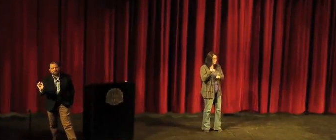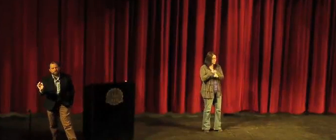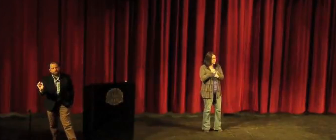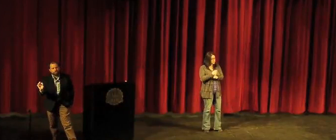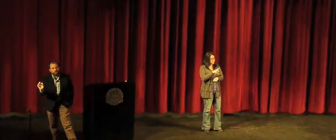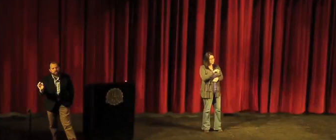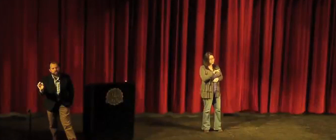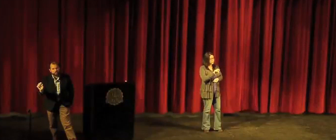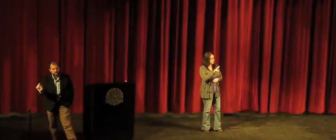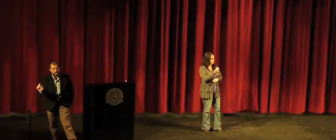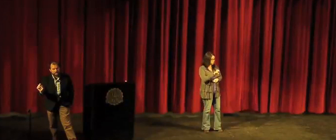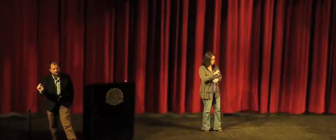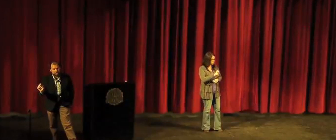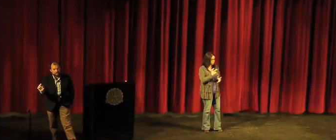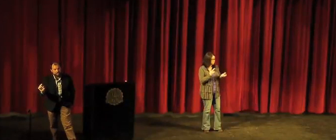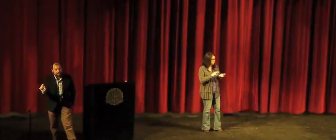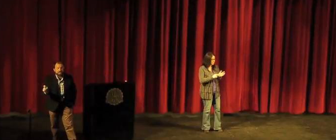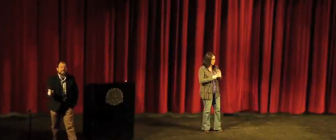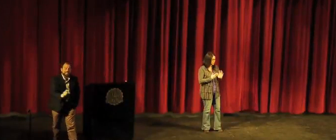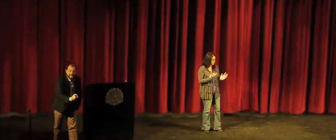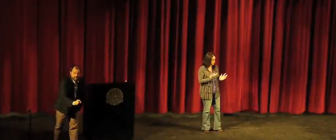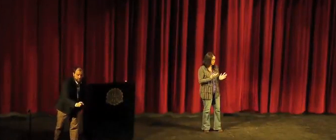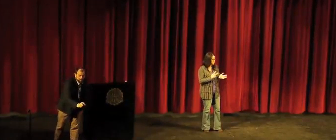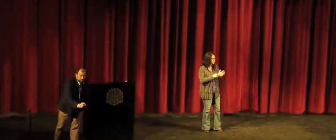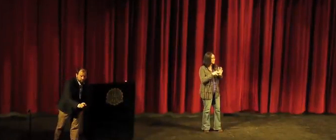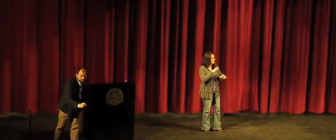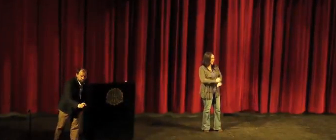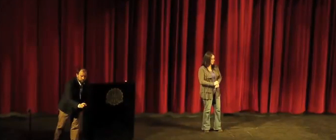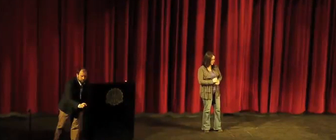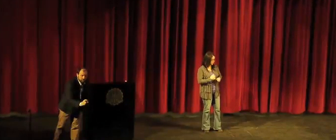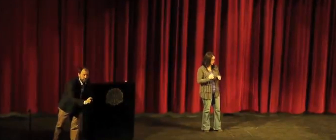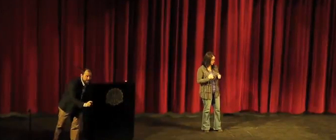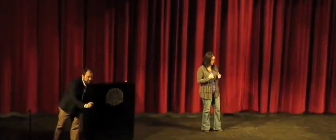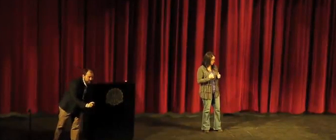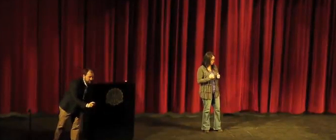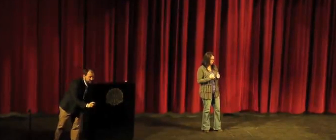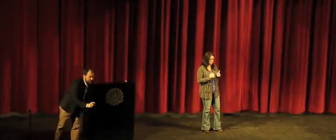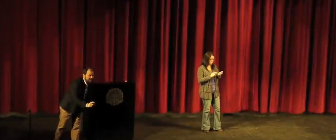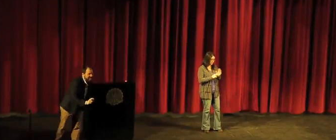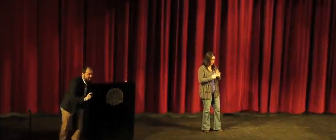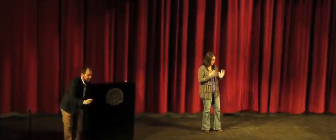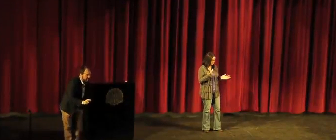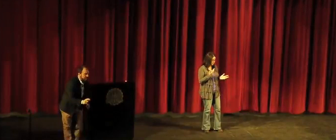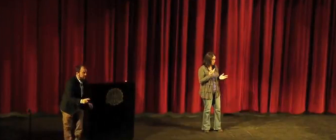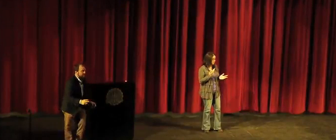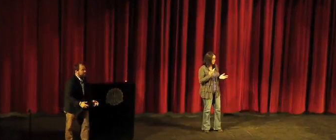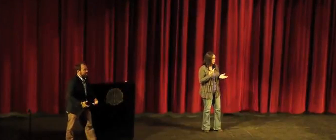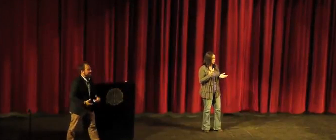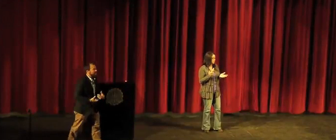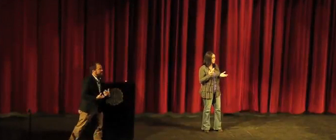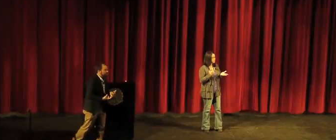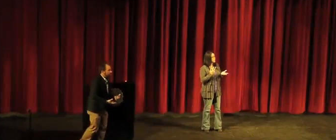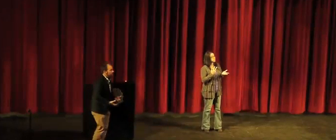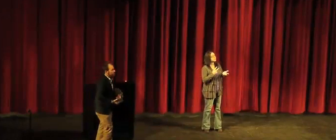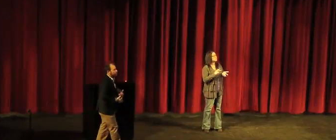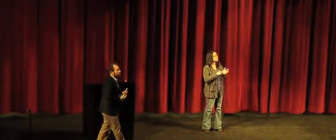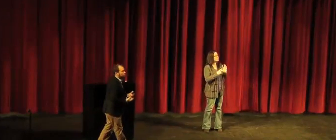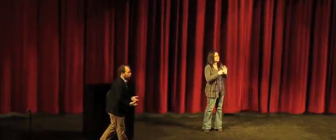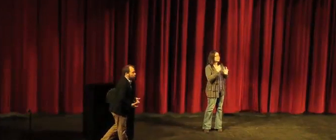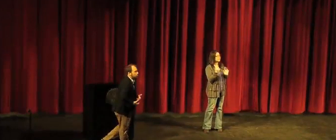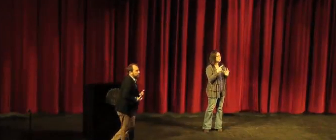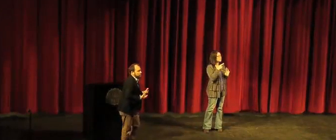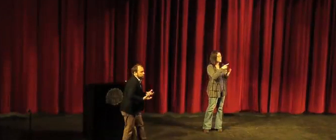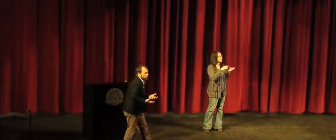a virtue. What does that mean? It means it's a habit. What does that mean? It means that it's something that